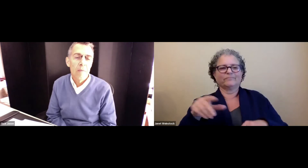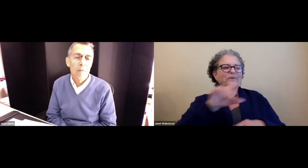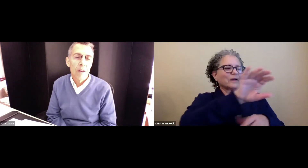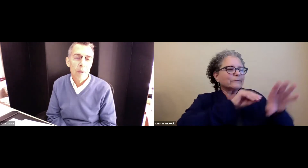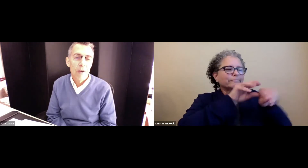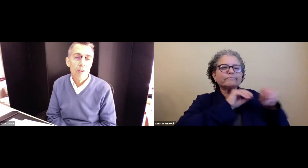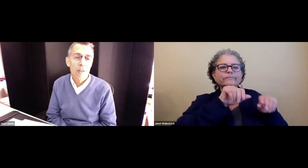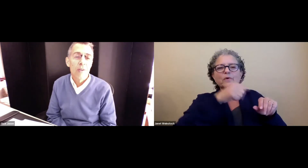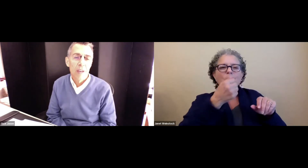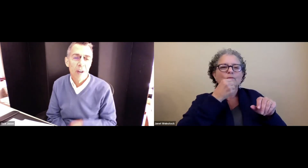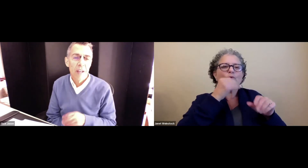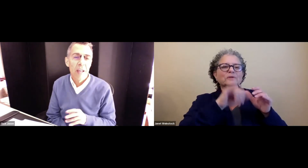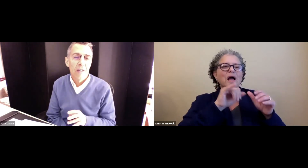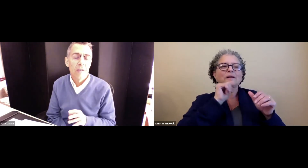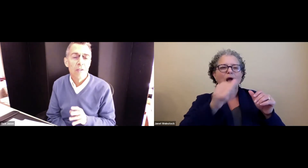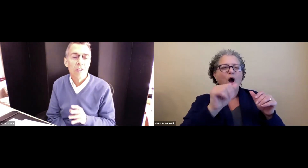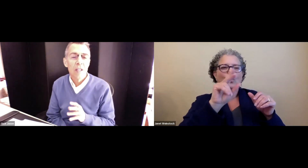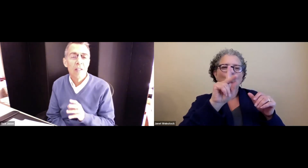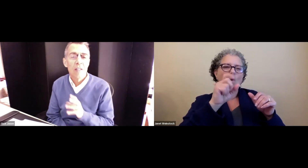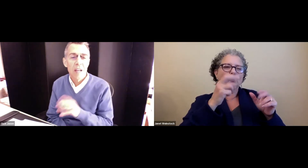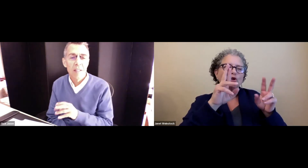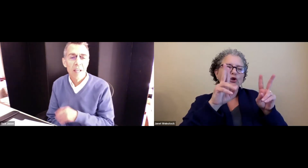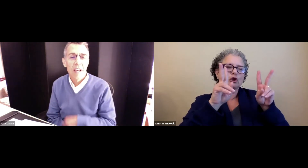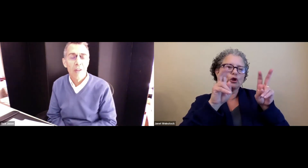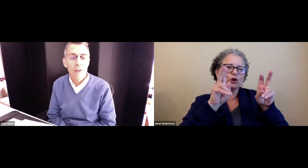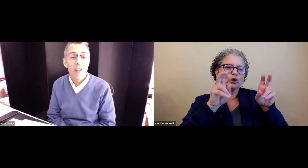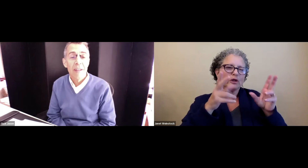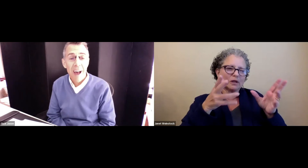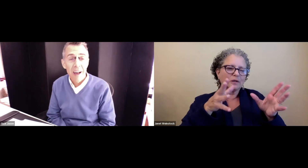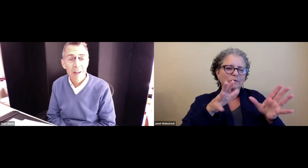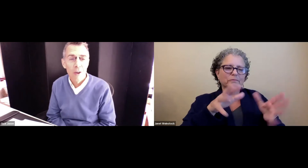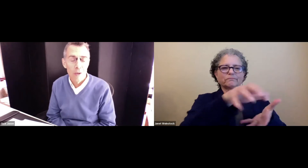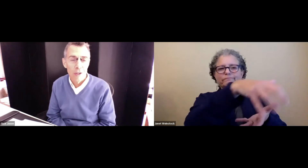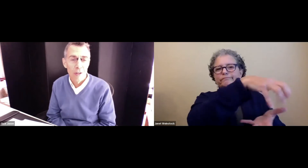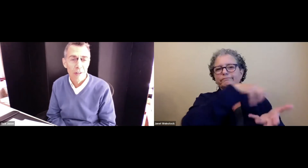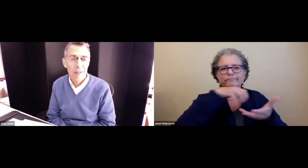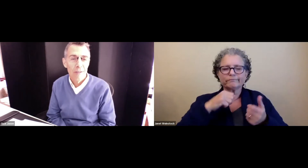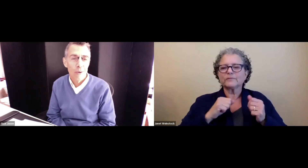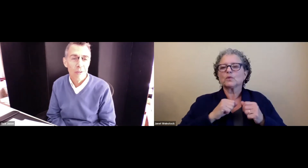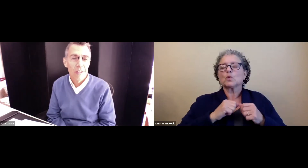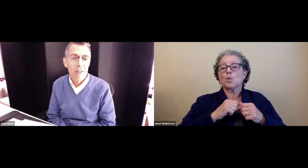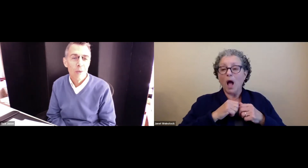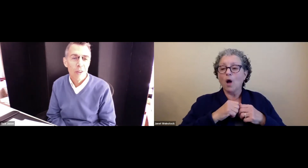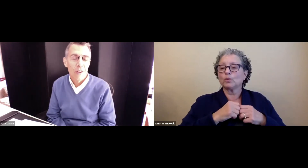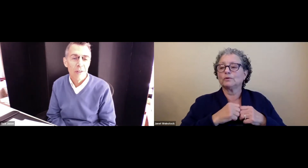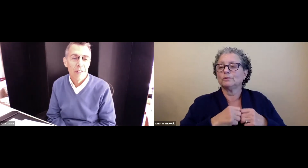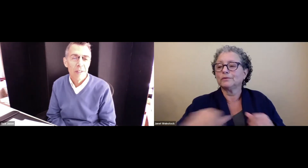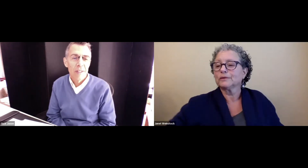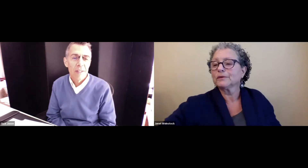grandmother understood, okay, fine. And she decided to take other non-kosher foods with her.